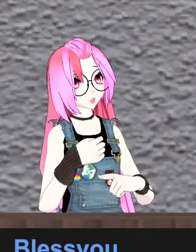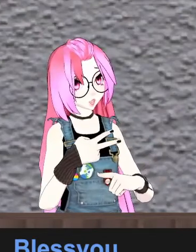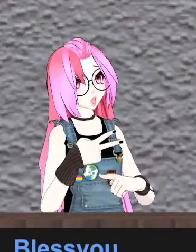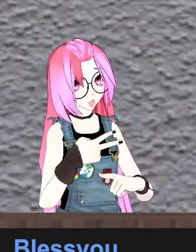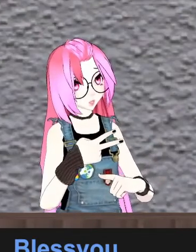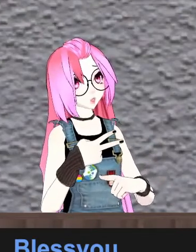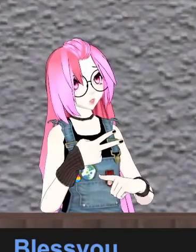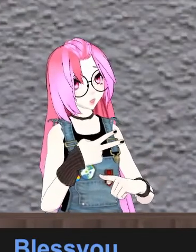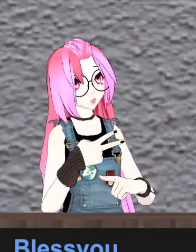Speech